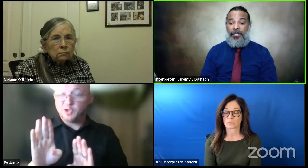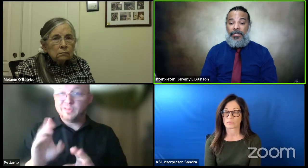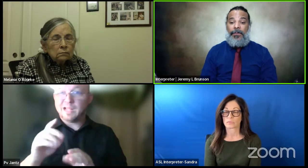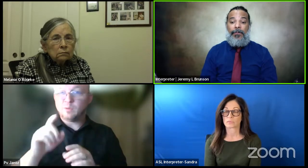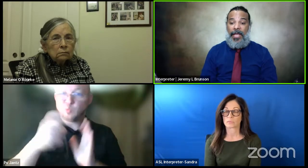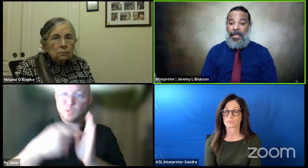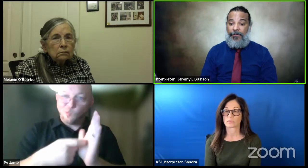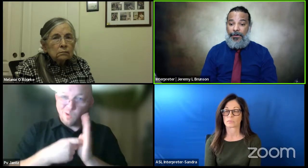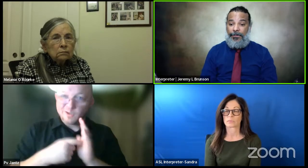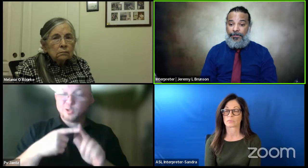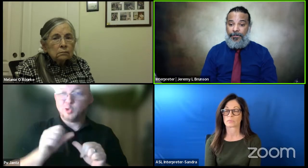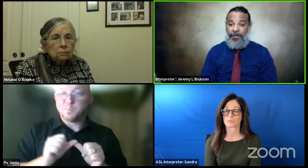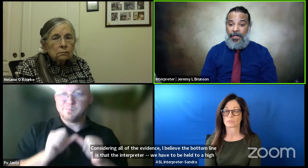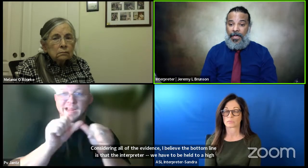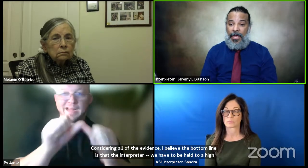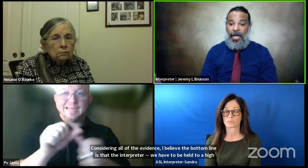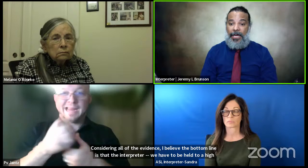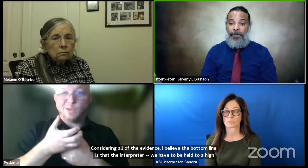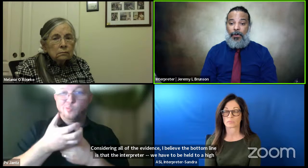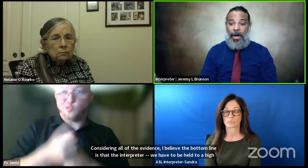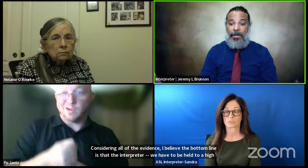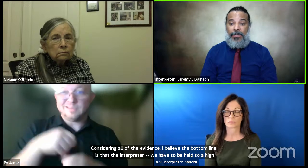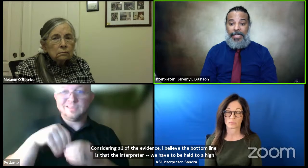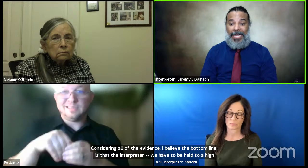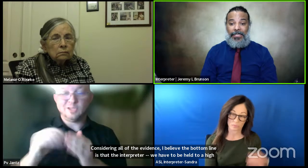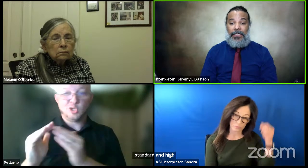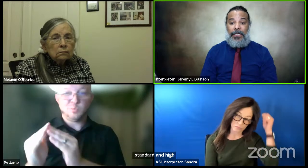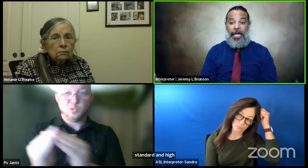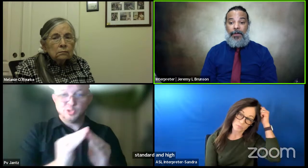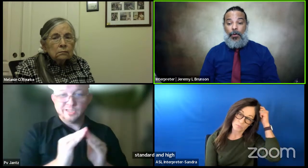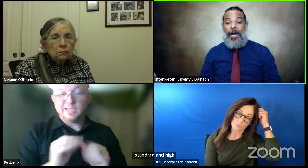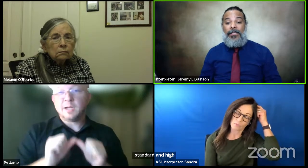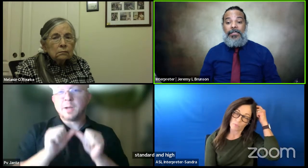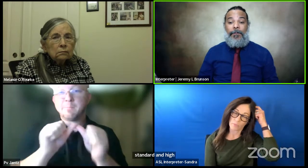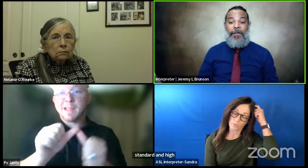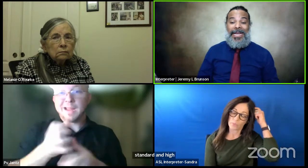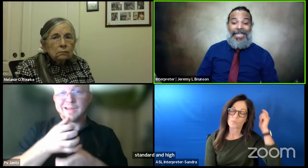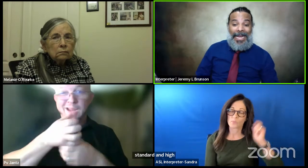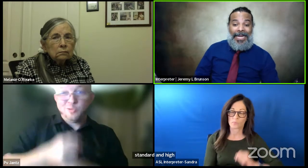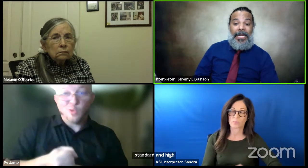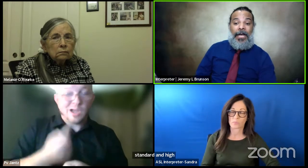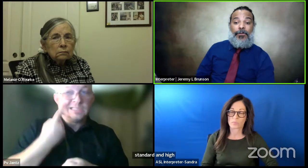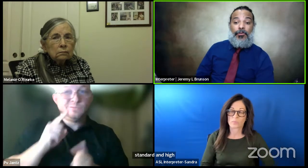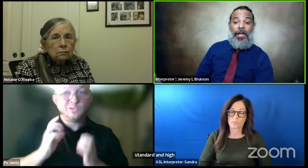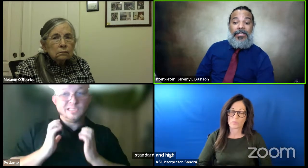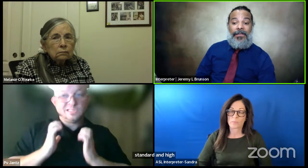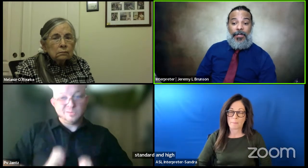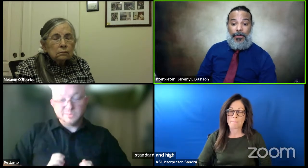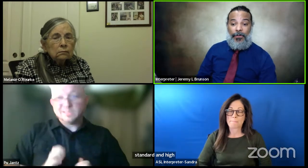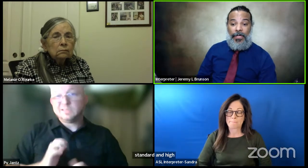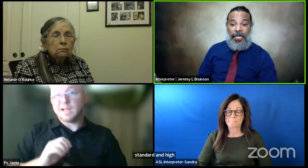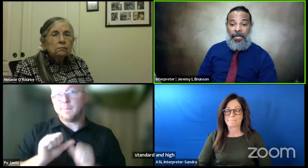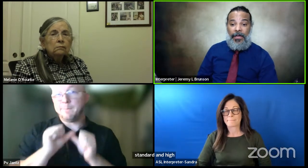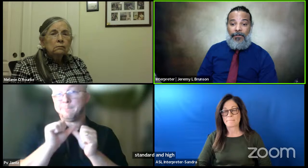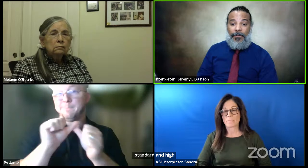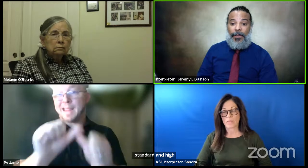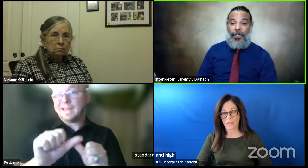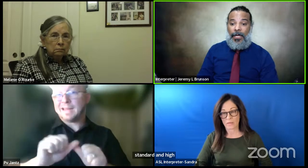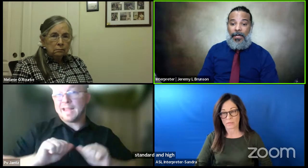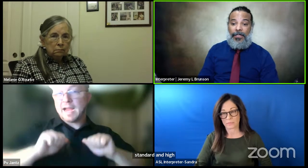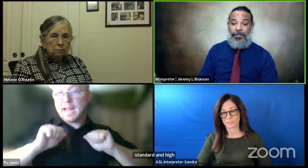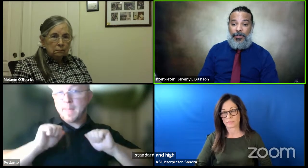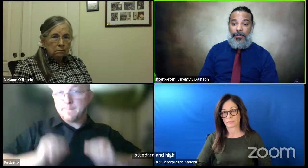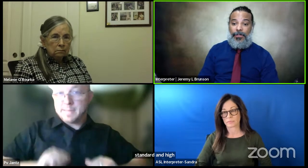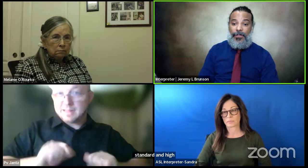of professionalism and behavior. And it requires the maintaining of trust of the community from